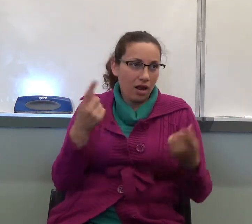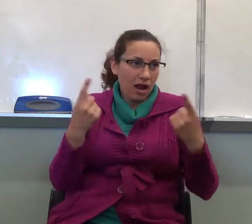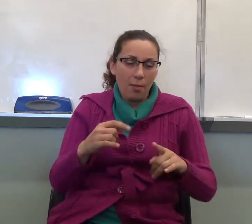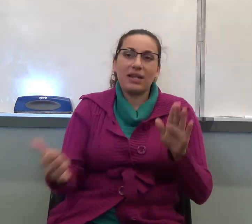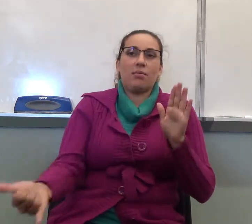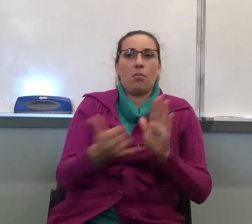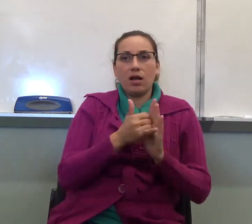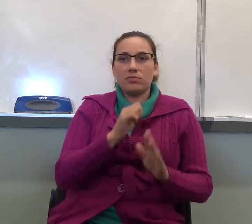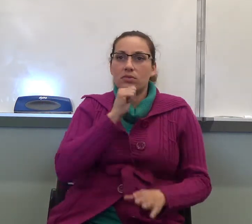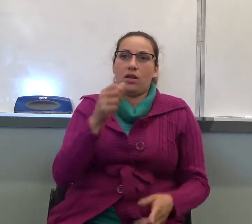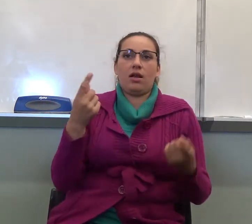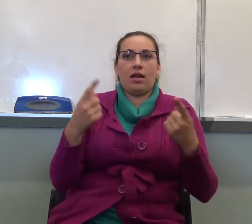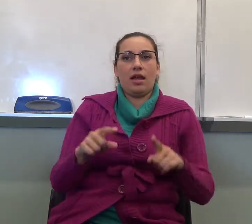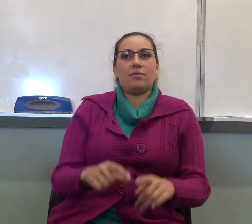All right, let's go on to chapter 10.